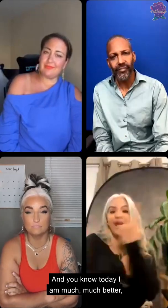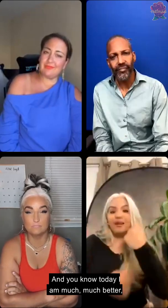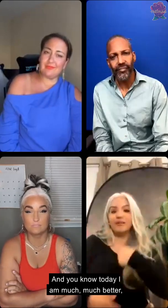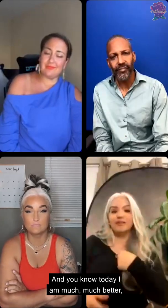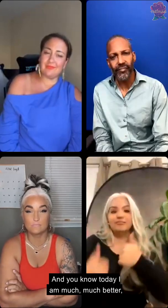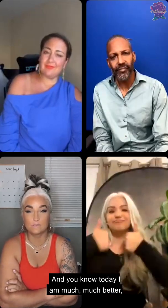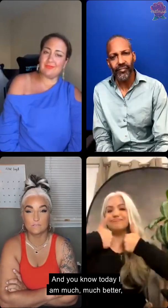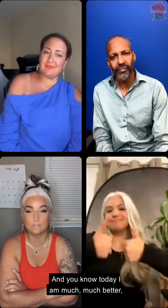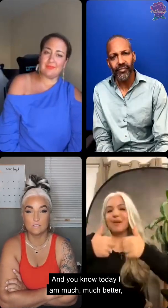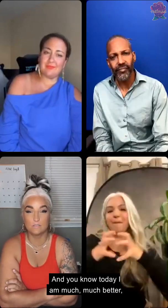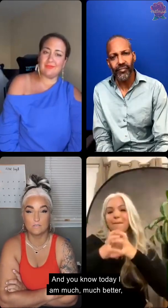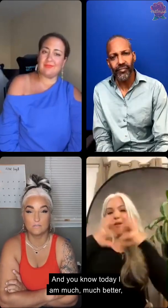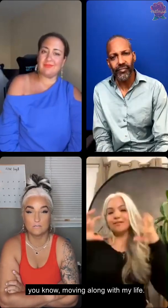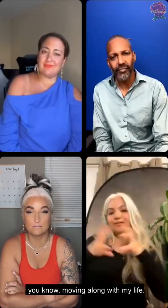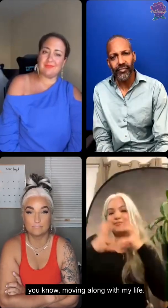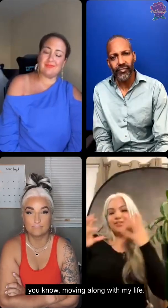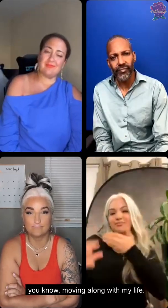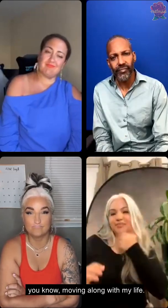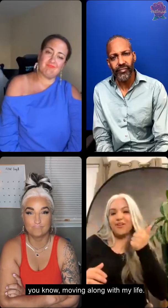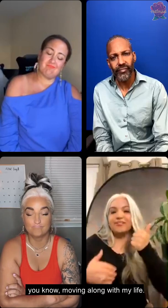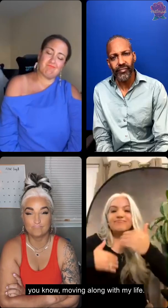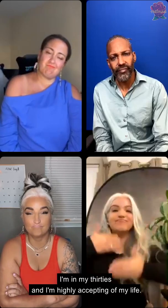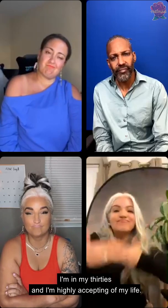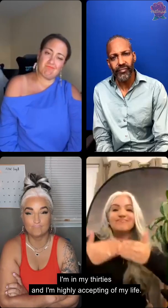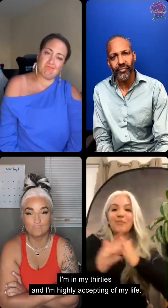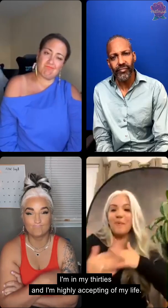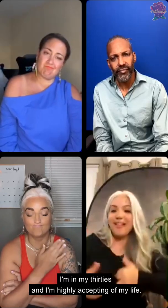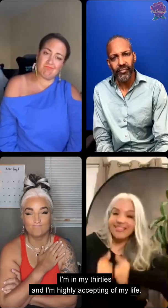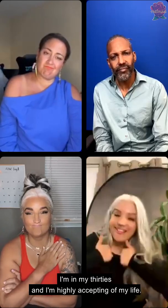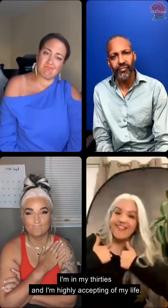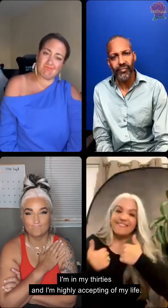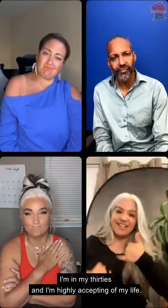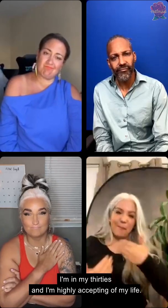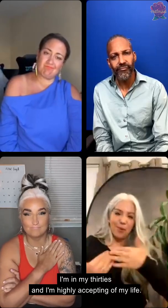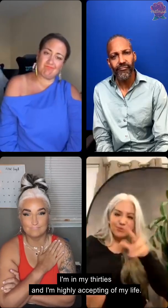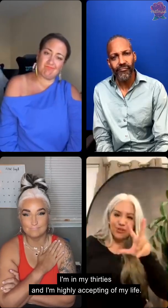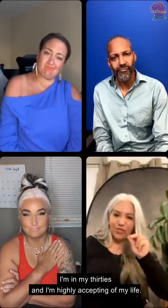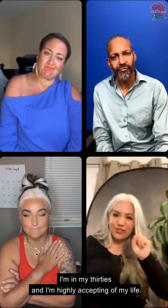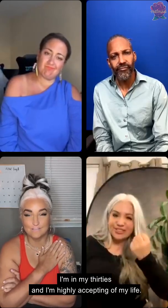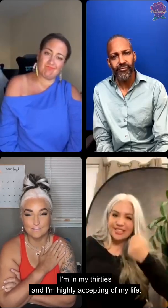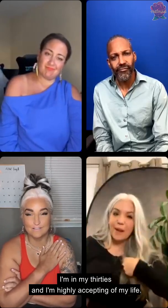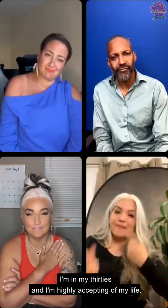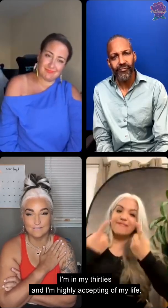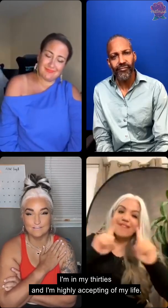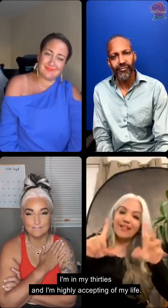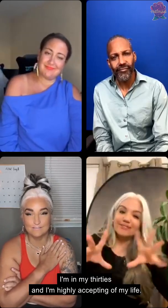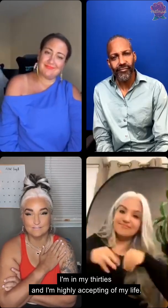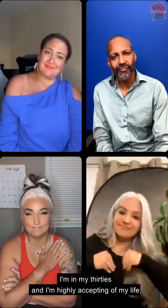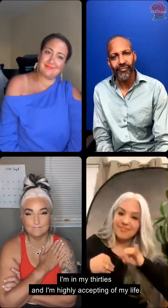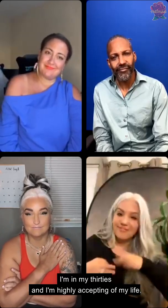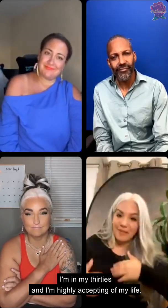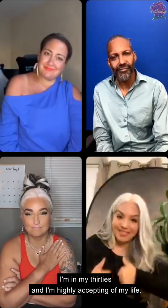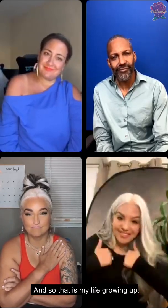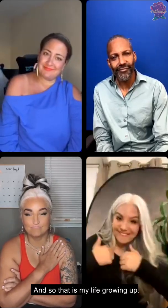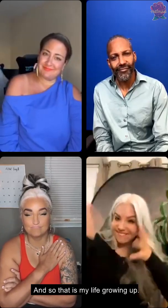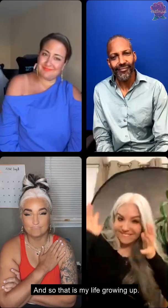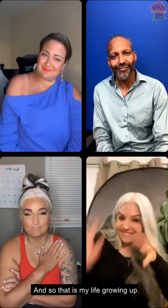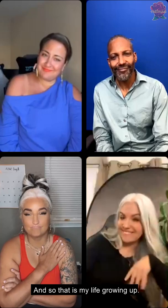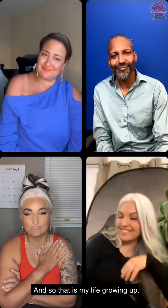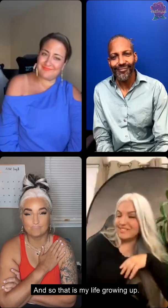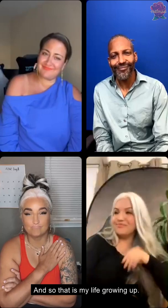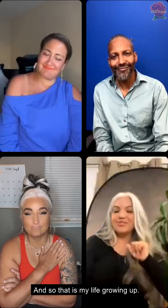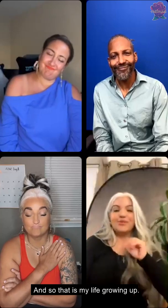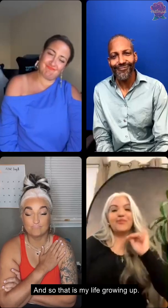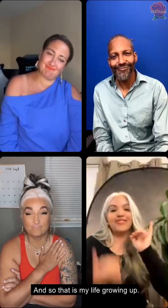But today I am much, much better, moving along with my life. I'm in my 30s and I'm finally accepting of my